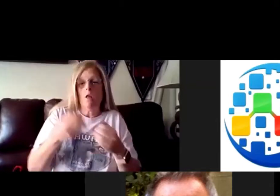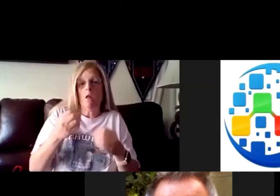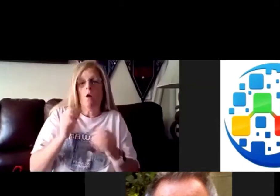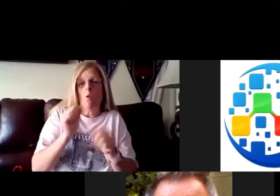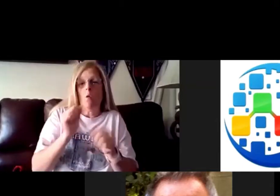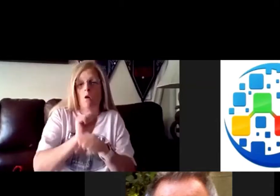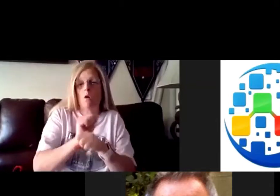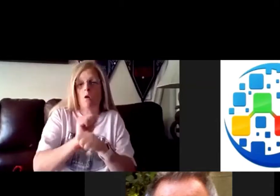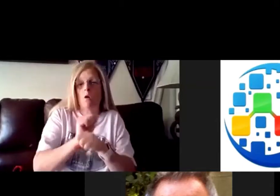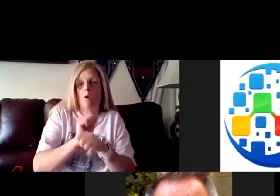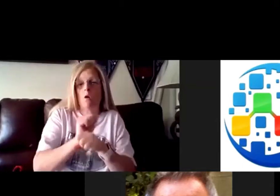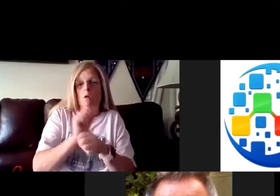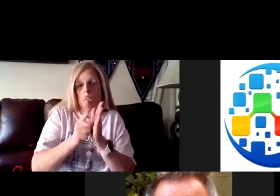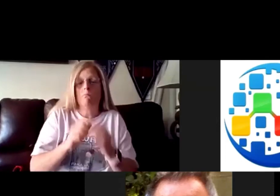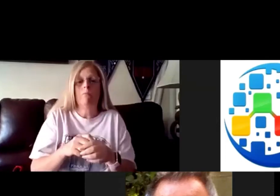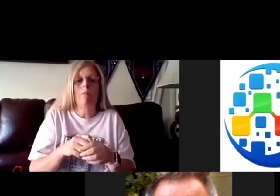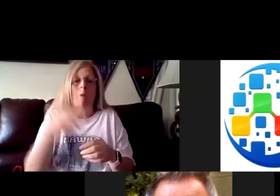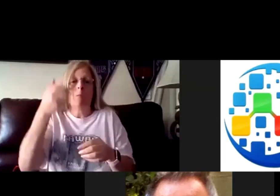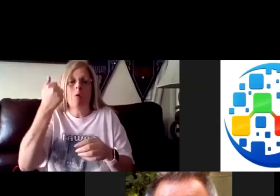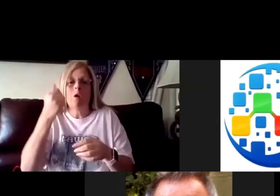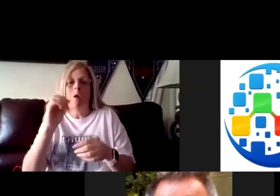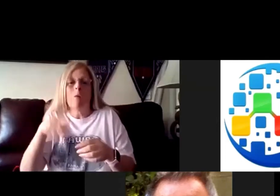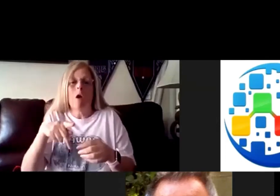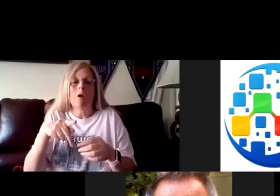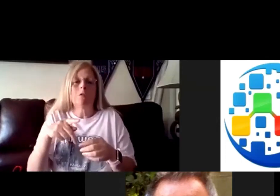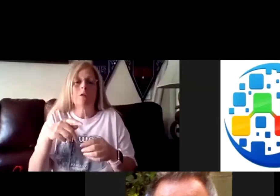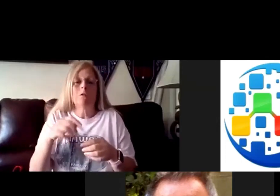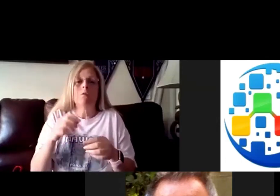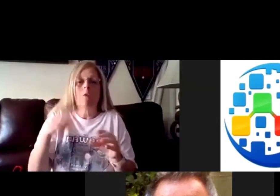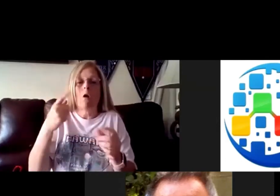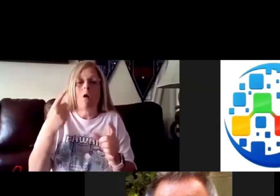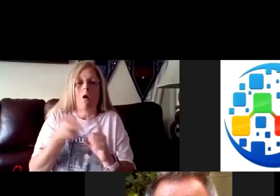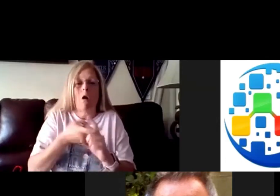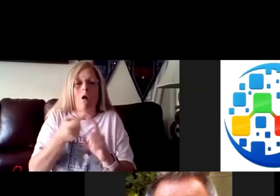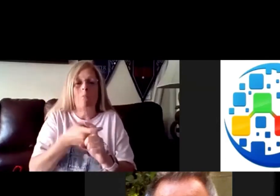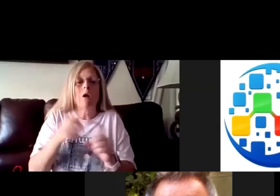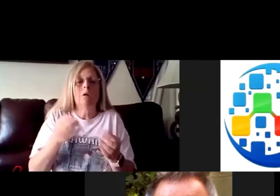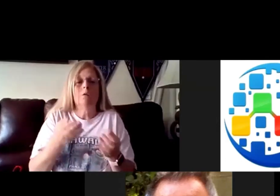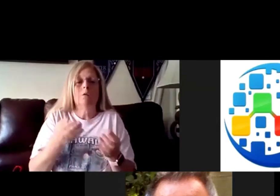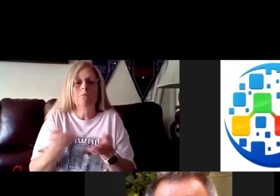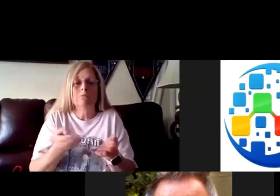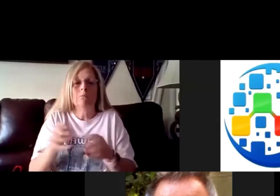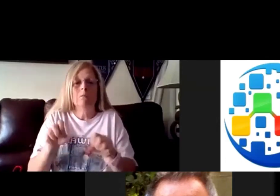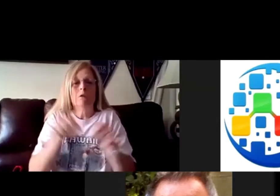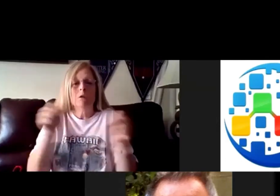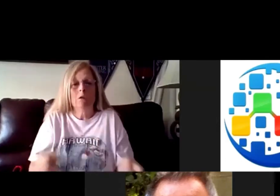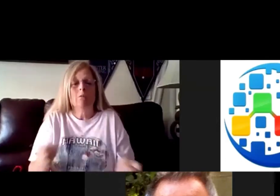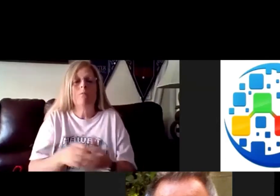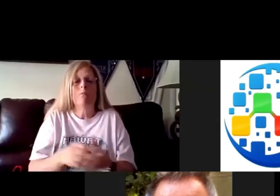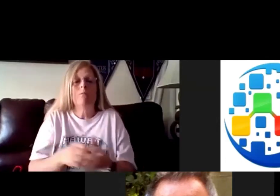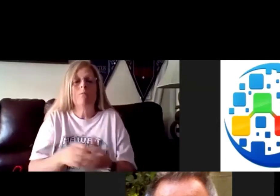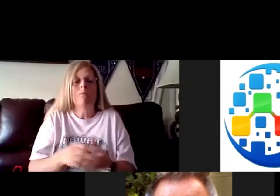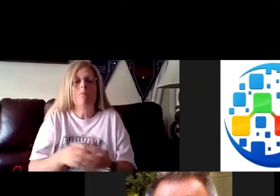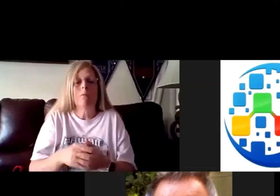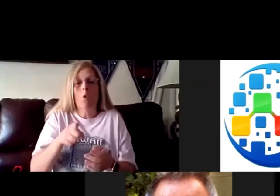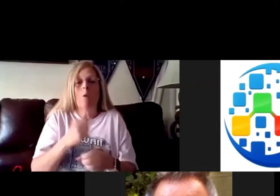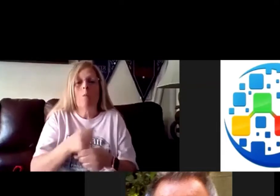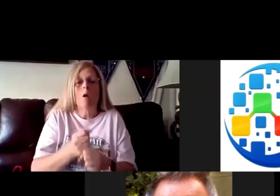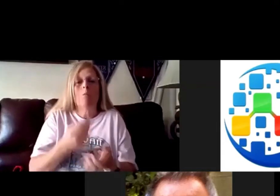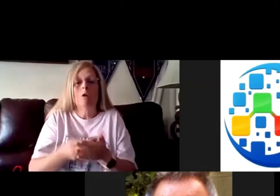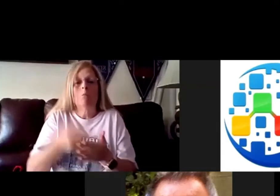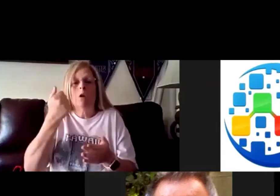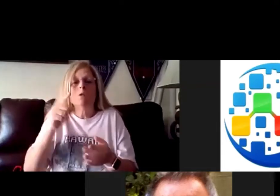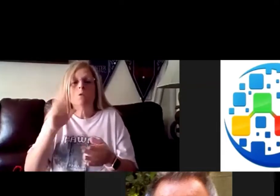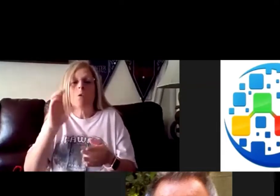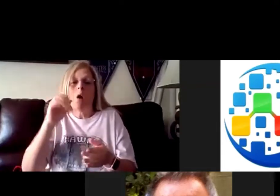But because of Onpassive, because of the automated system, you will make money because of what Onpassive is doing. There are some things you can do